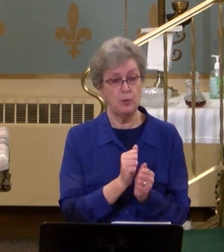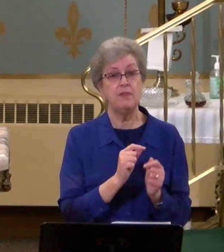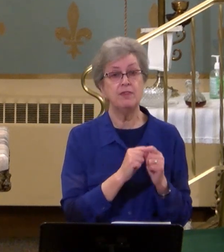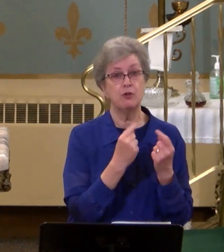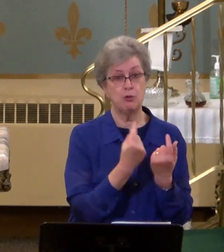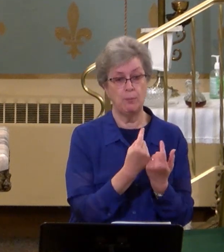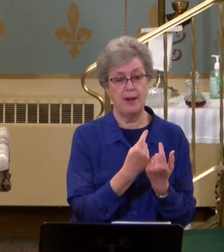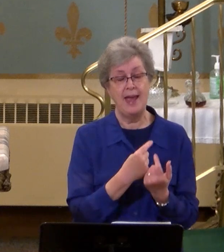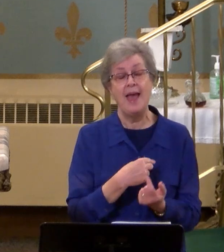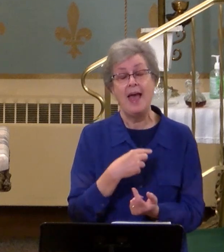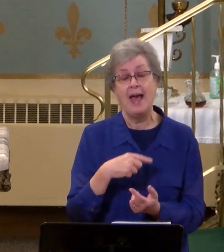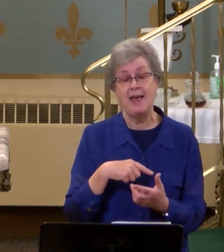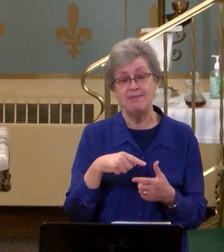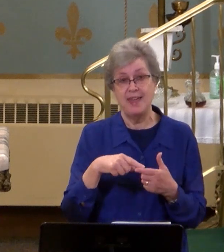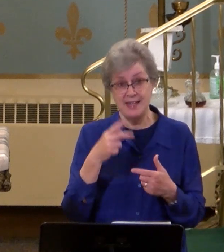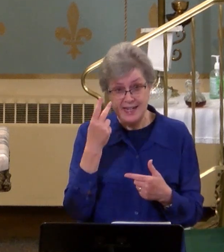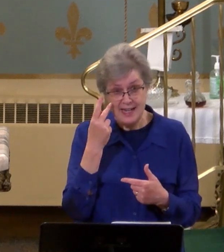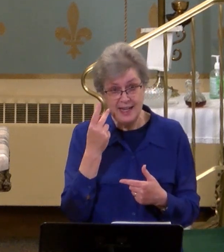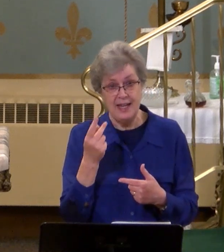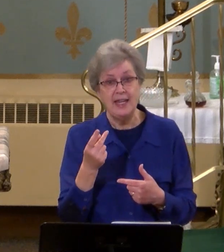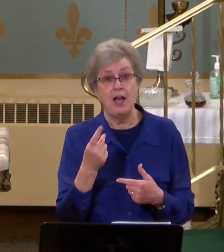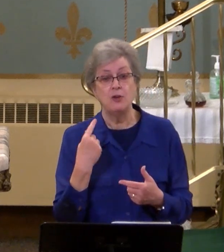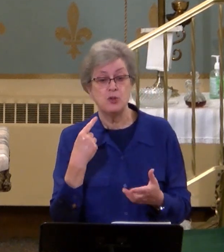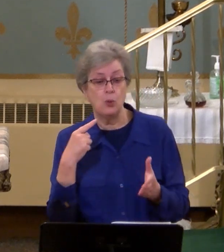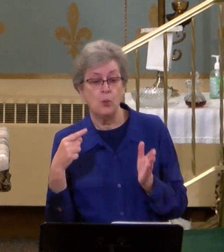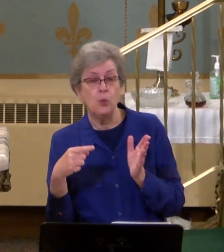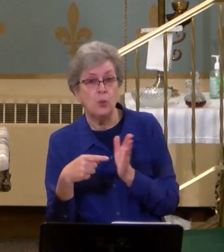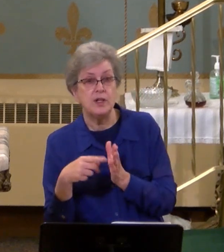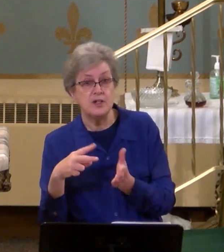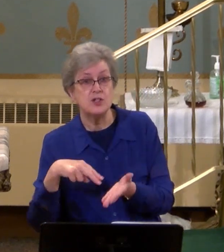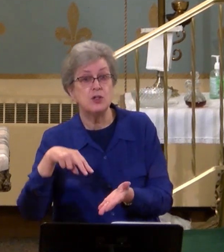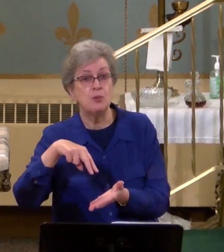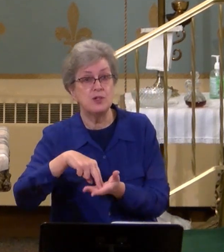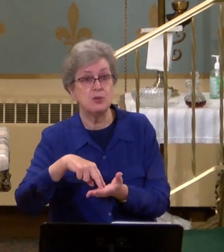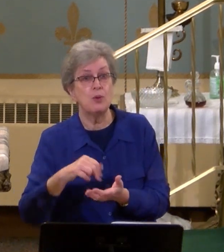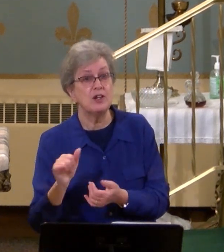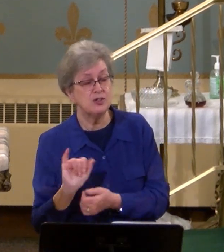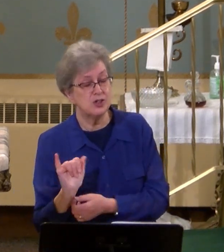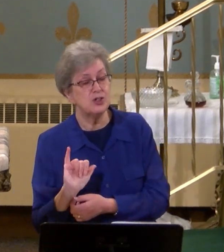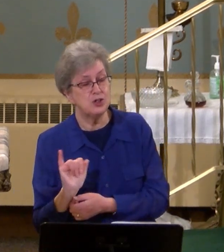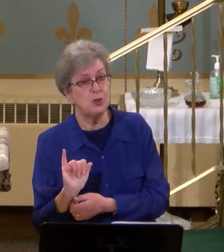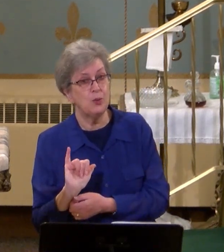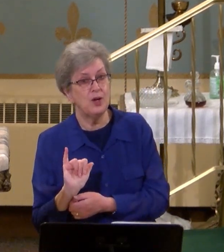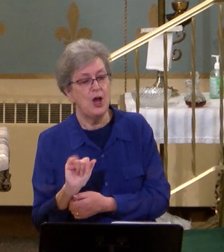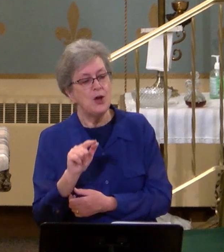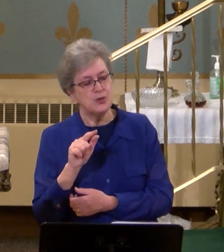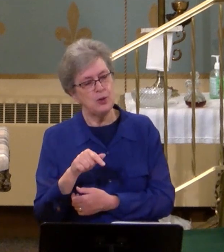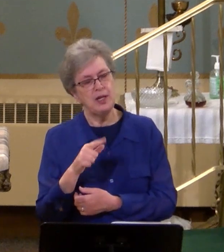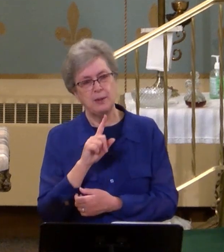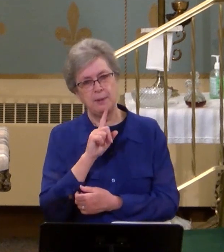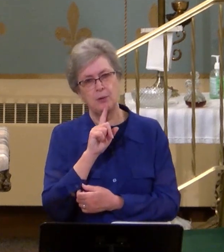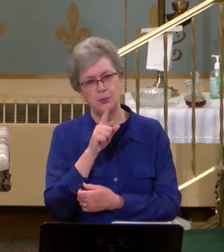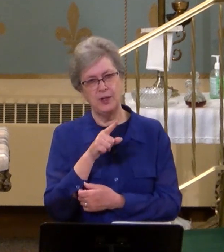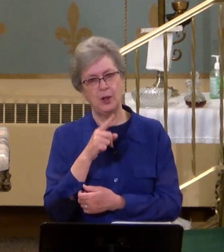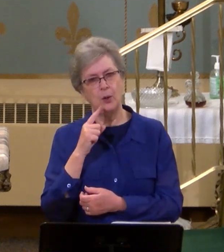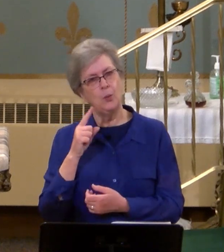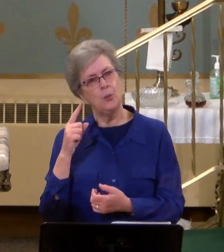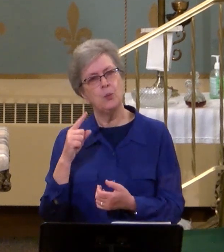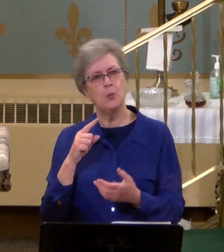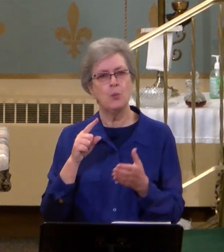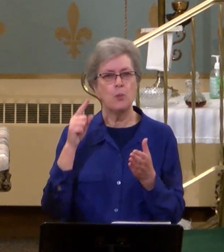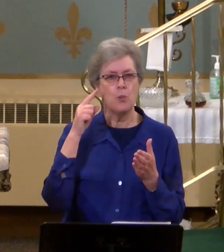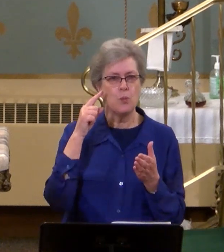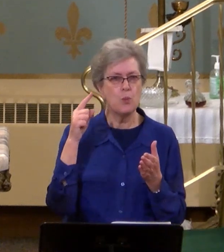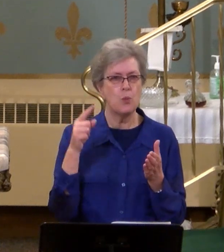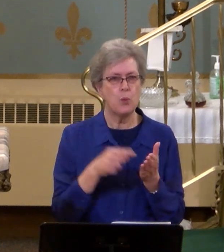was a witness to the resurrection. So he was able to be a witness to the life of Jesus and his death